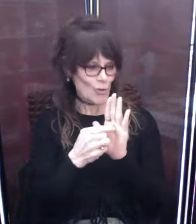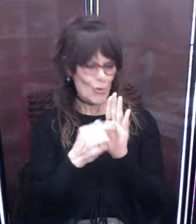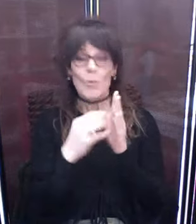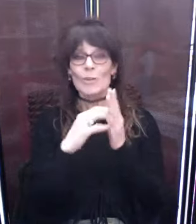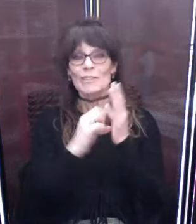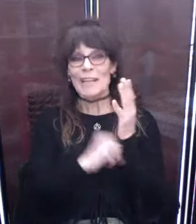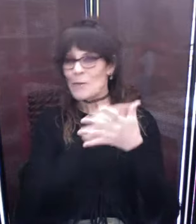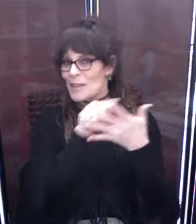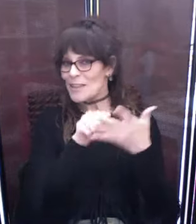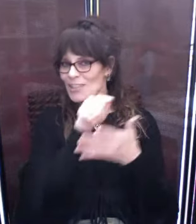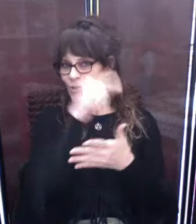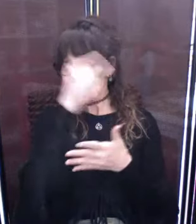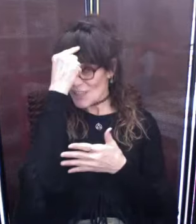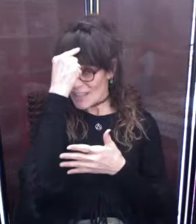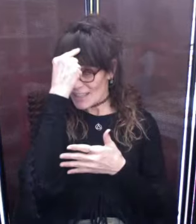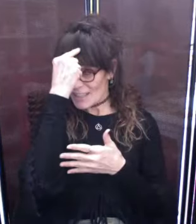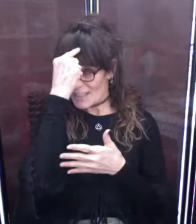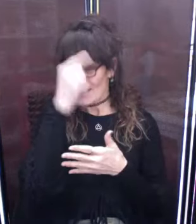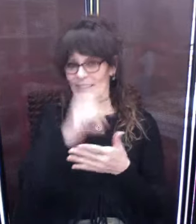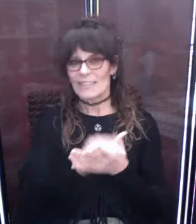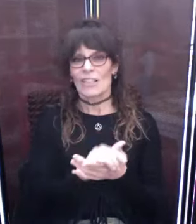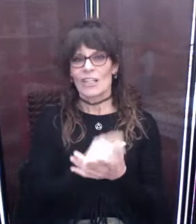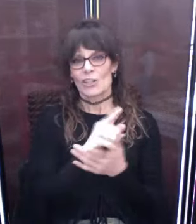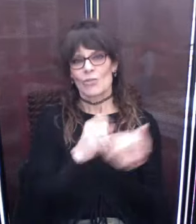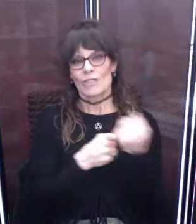think you're standing on, because that's not what you've been standing on.